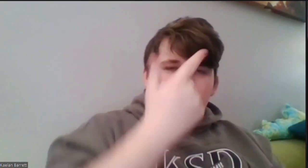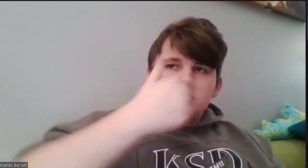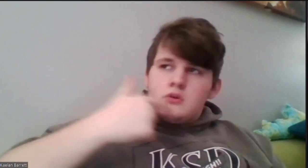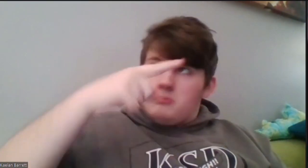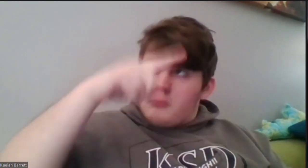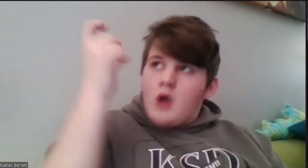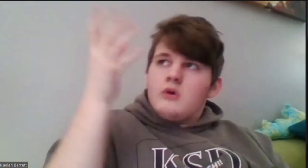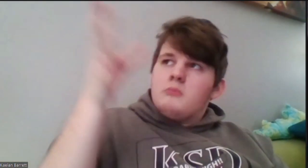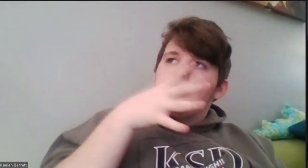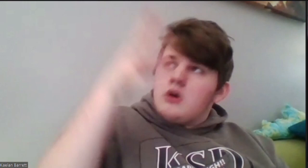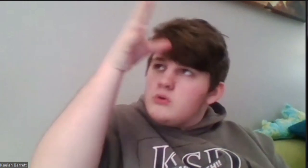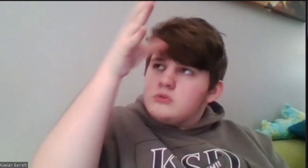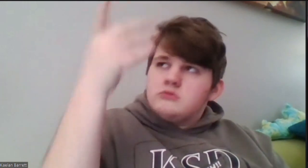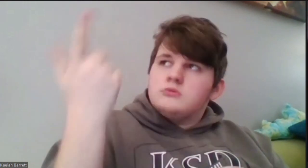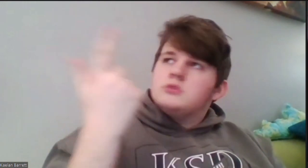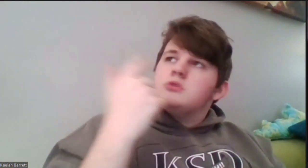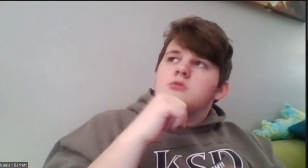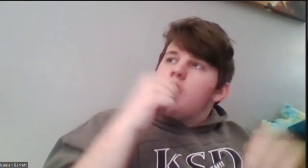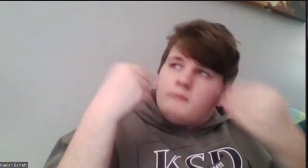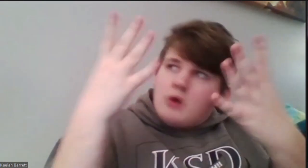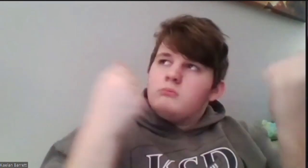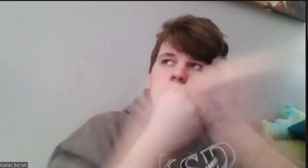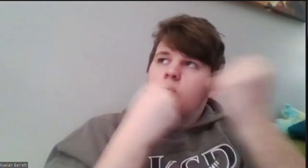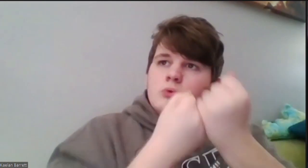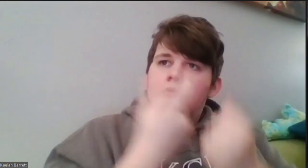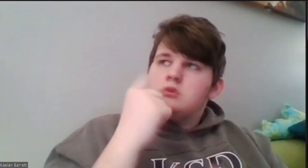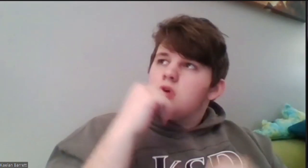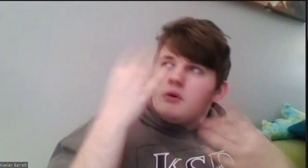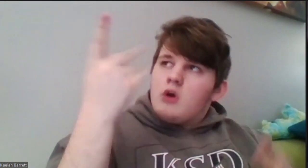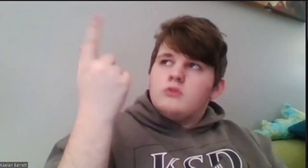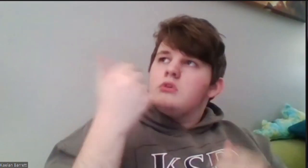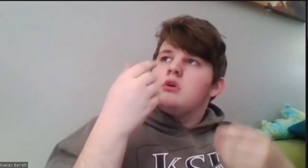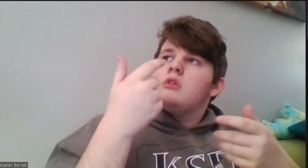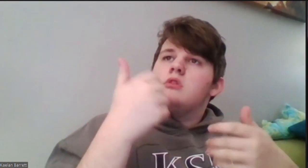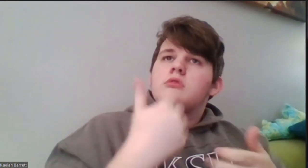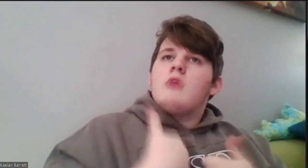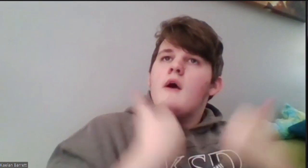Why was I so alone? That's because your mother and father, they didn't have any support for